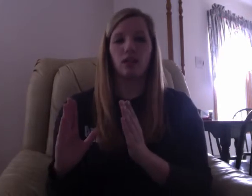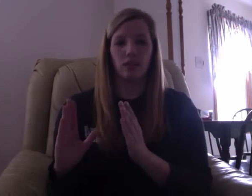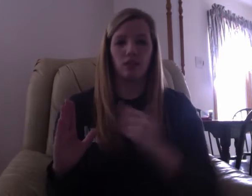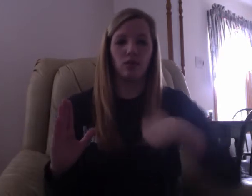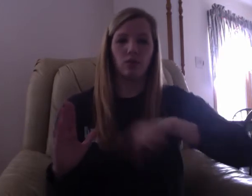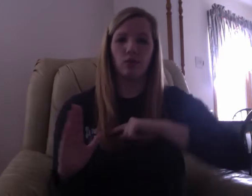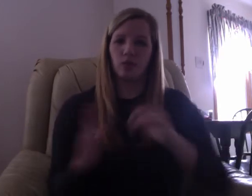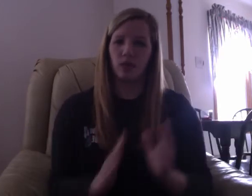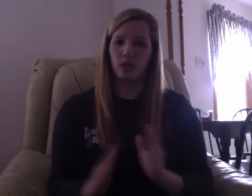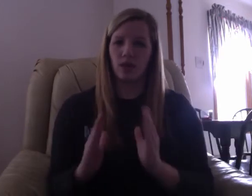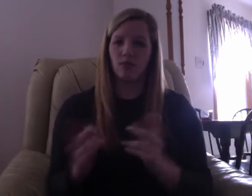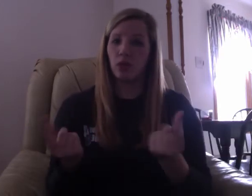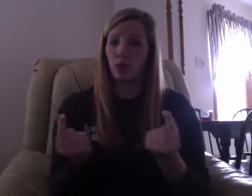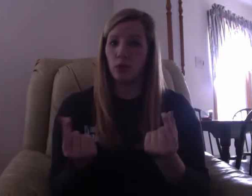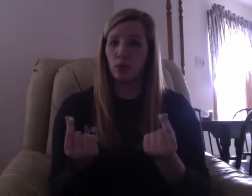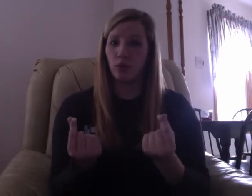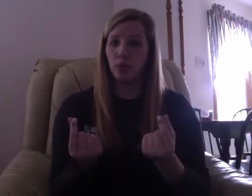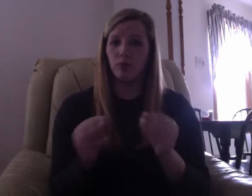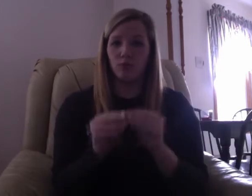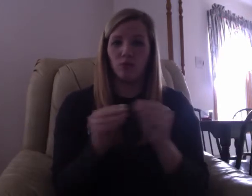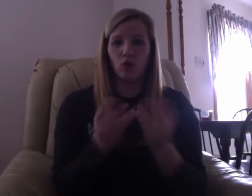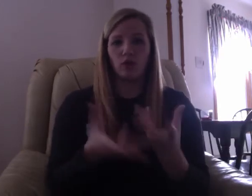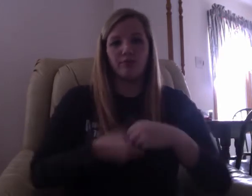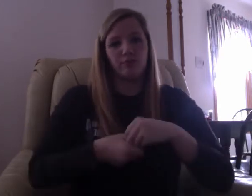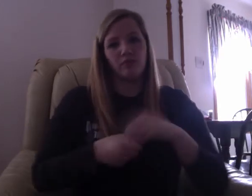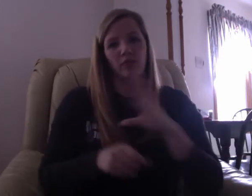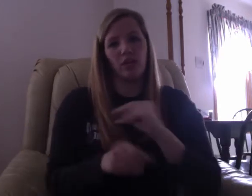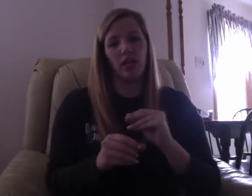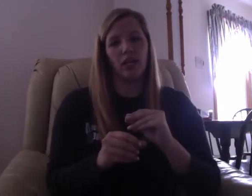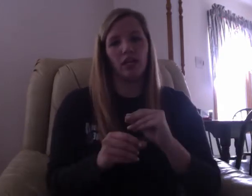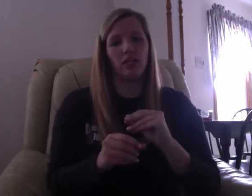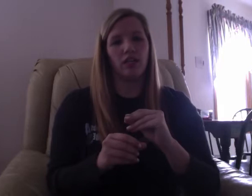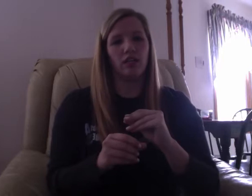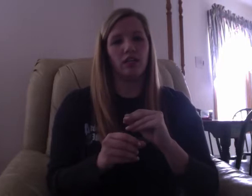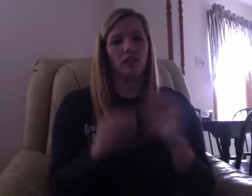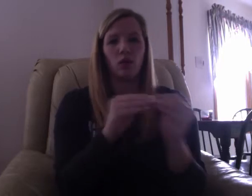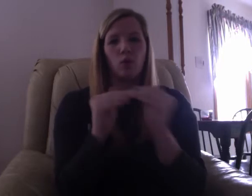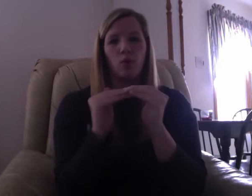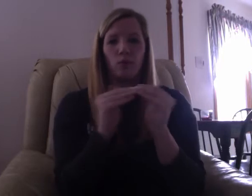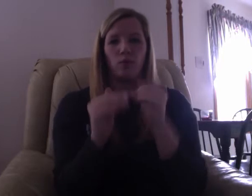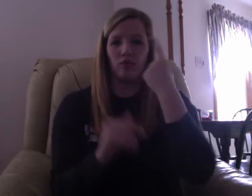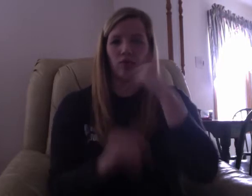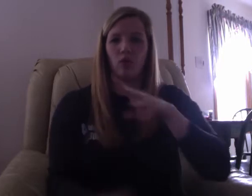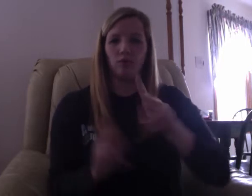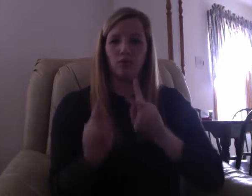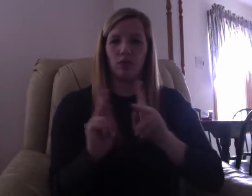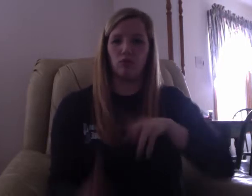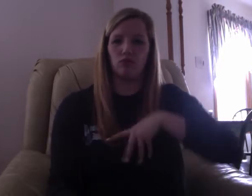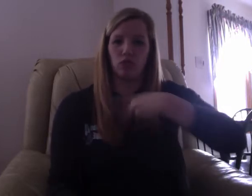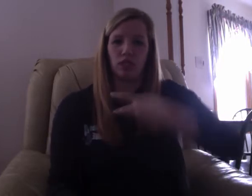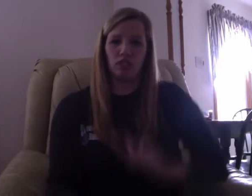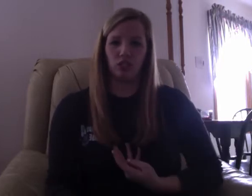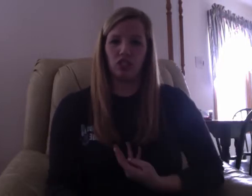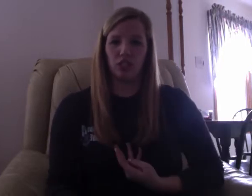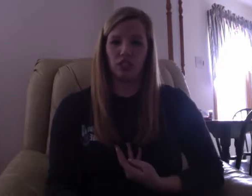to have more inclusion and equality for those who are transgender. And because transgender people are starting